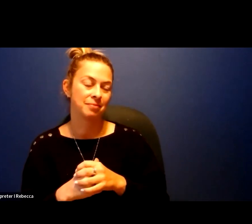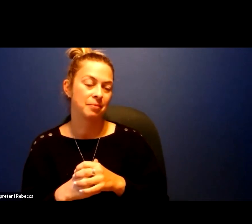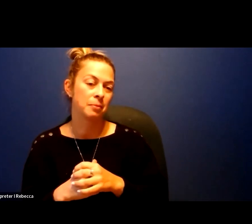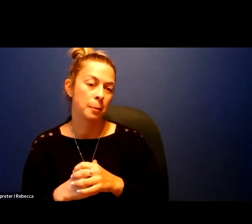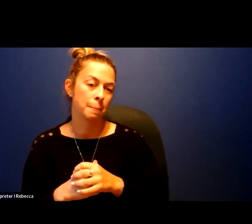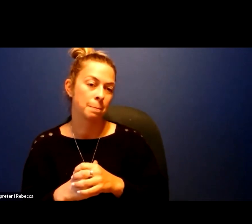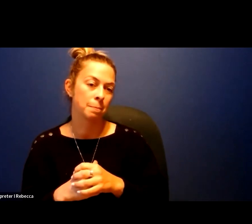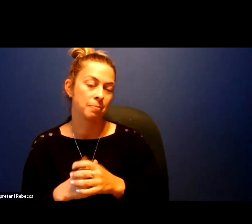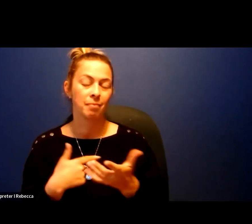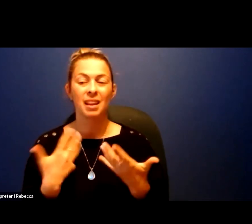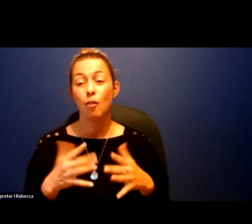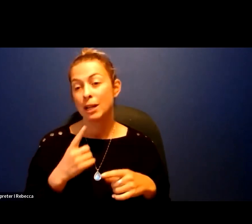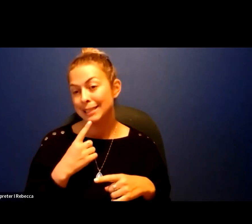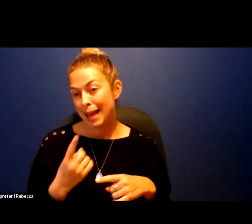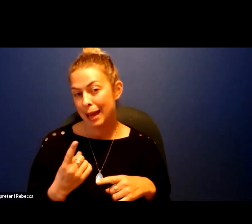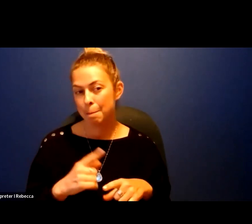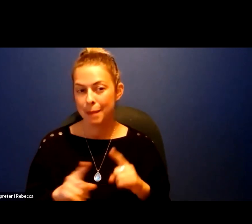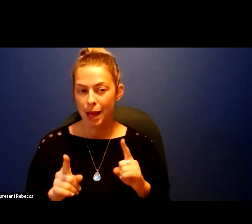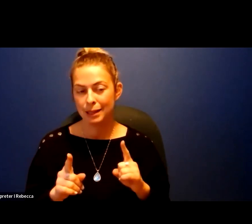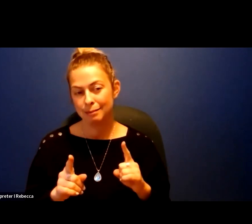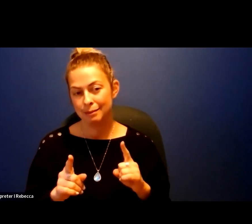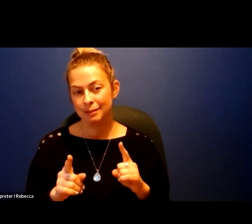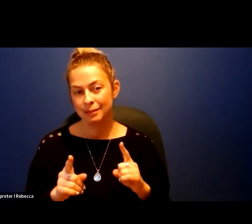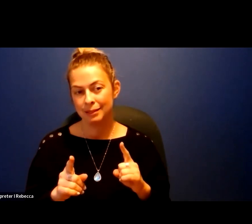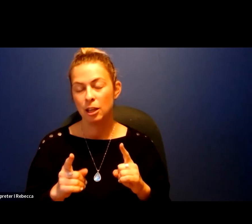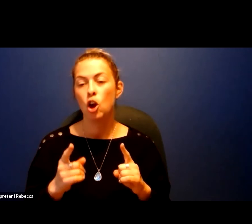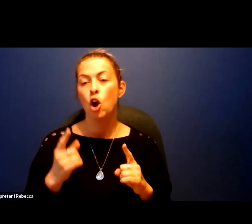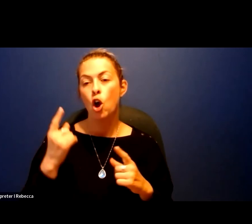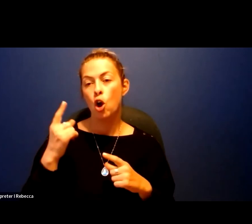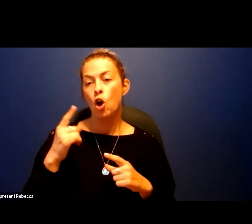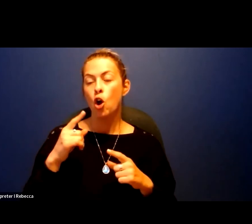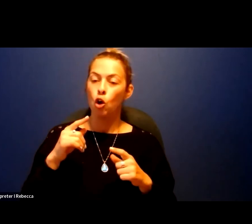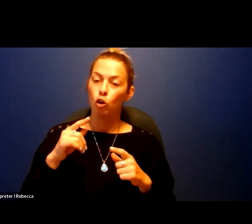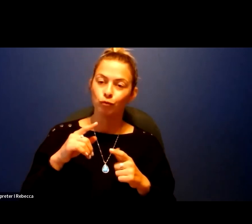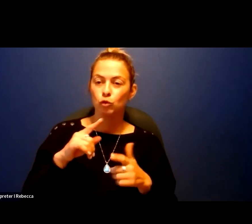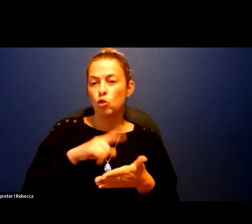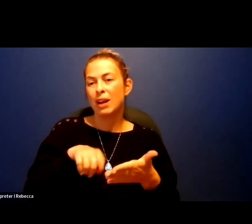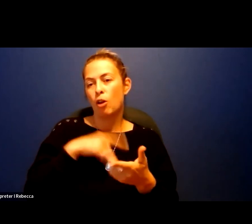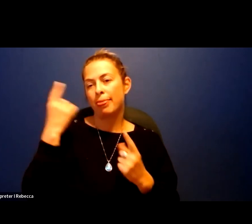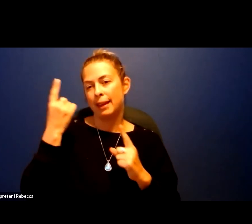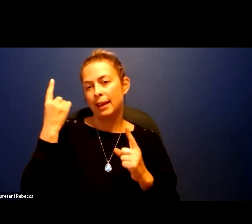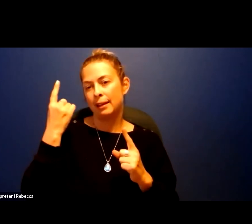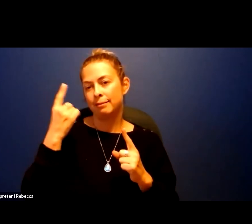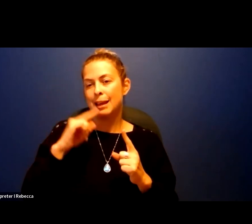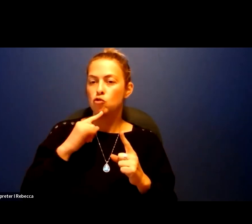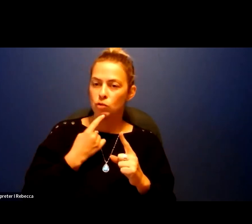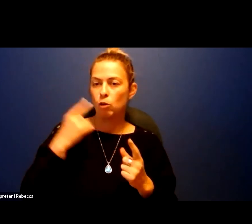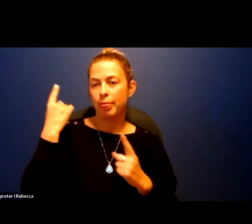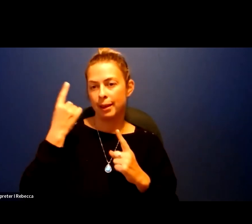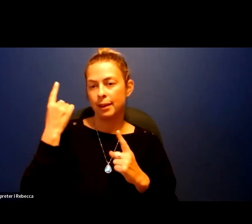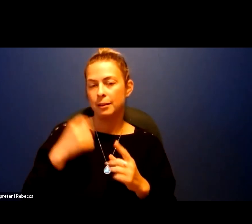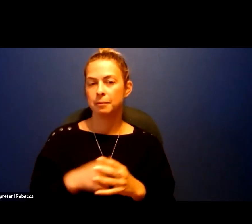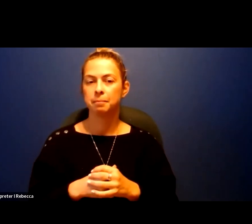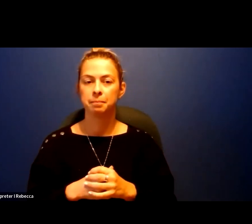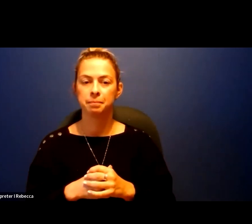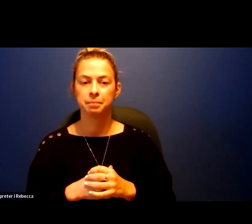So I've already said this, but so maybe a cop out, but I would say critical thinking. Okay, critical thinking. Professor, Okay. can I